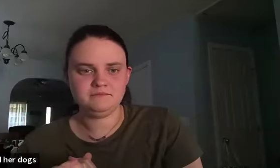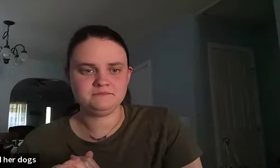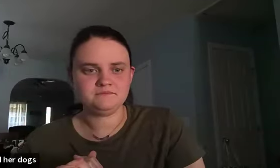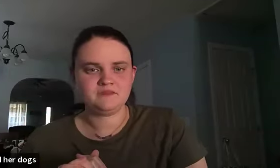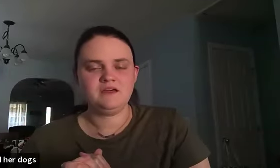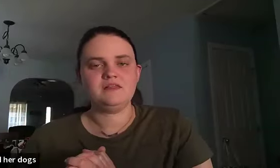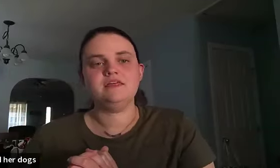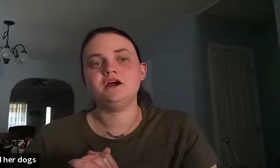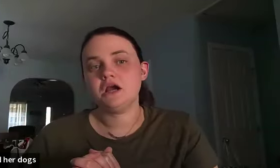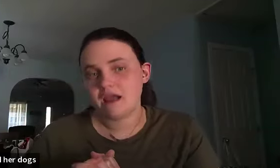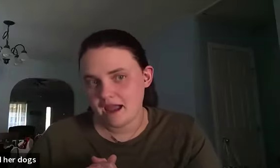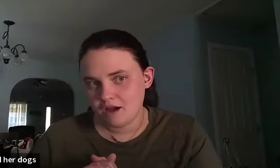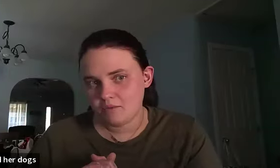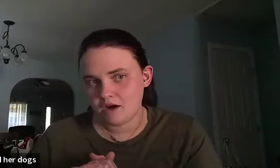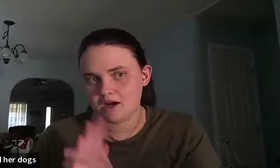Okay. Then our hour,